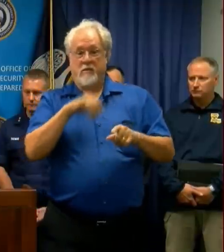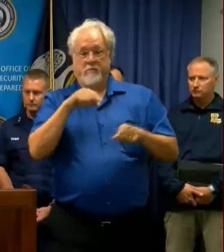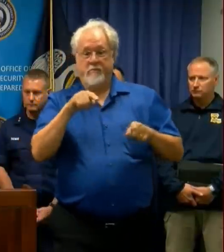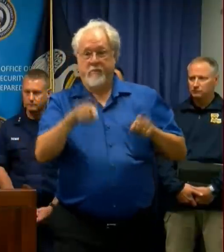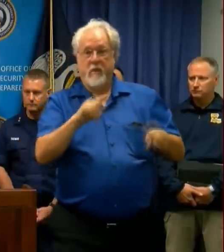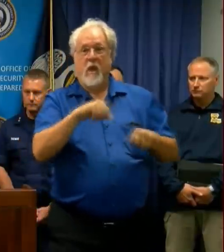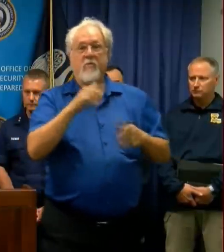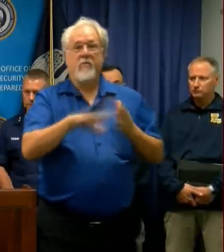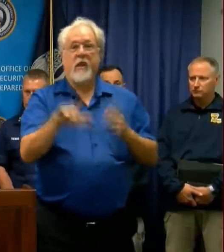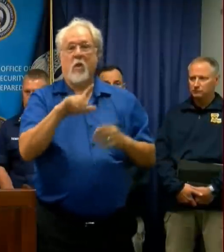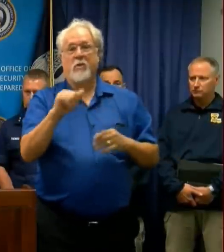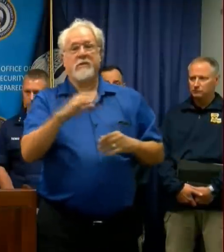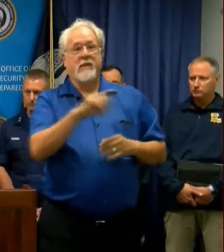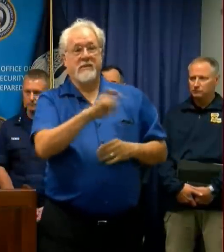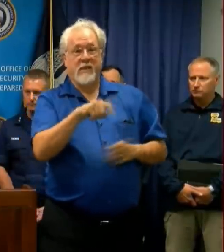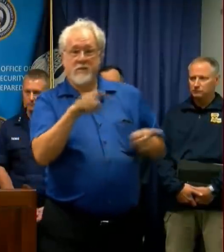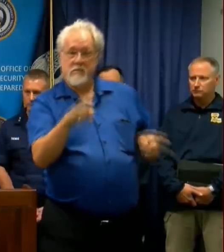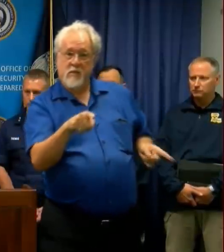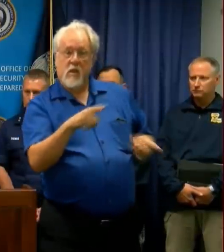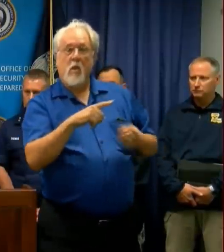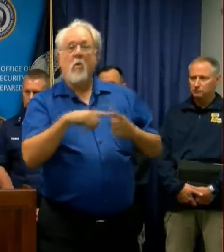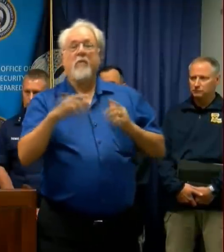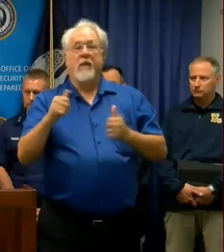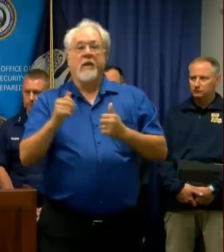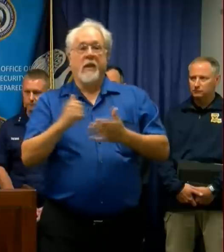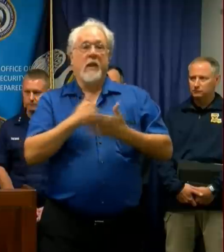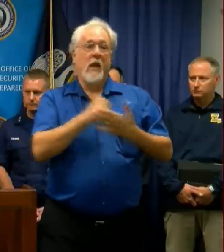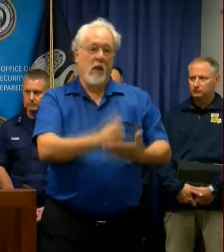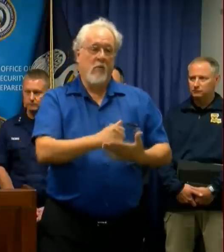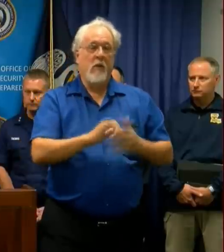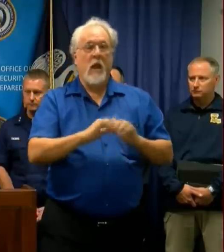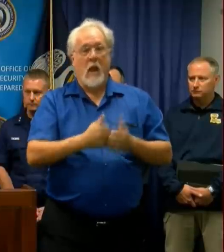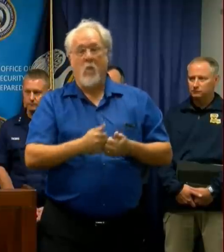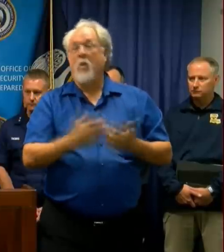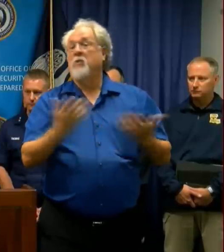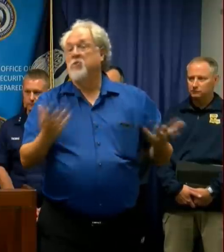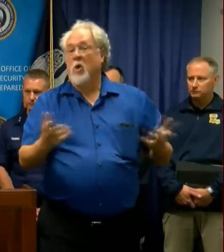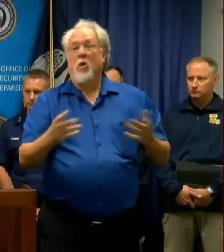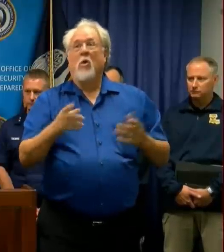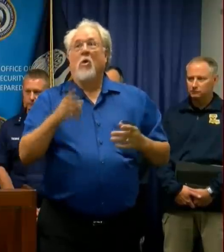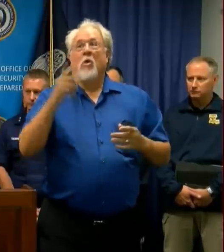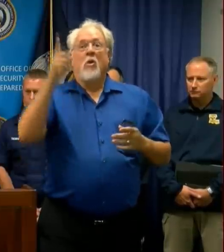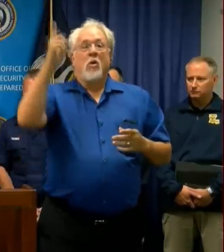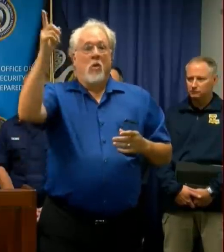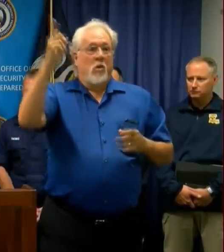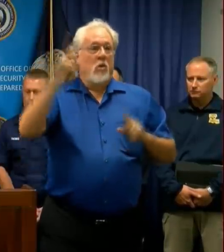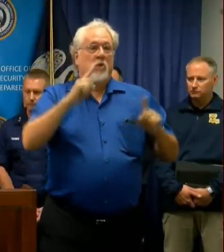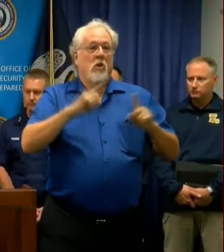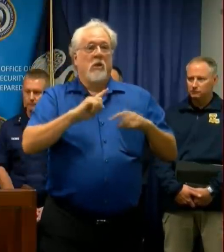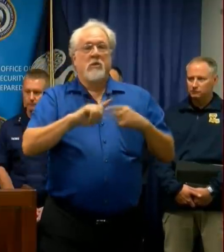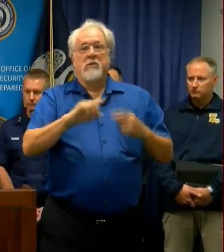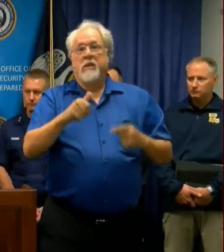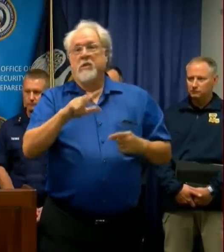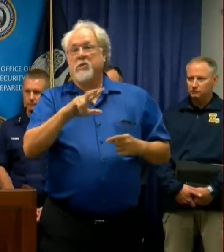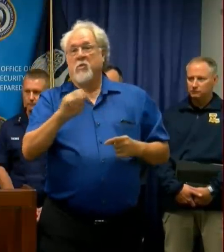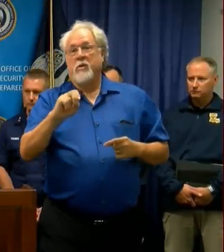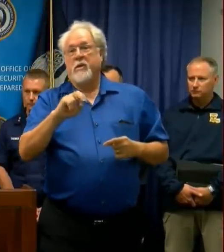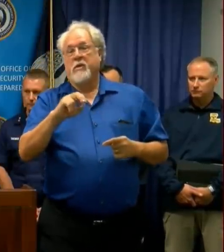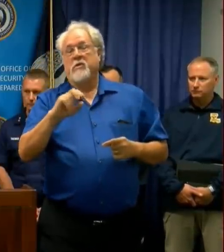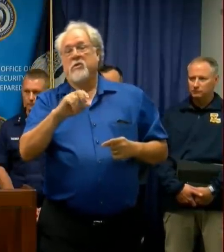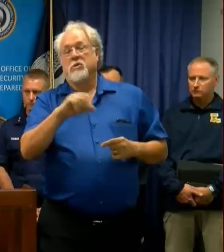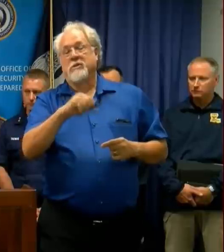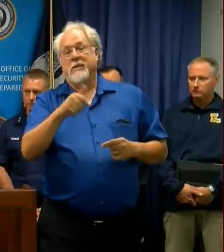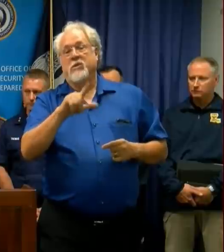affected states, you know, what they may be able to bring forward. And so they're talking order of magnitude, you know, 10, 20,